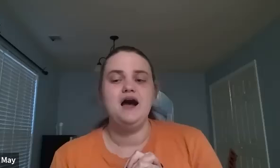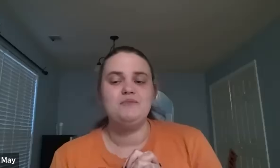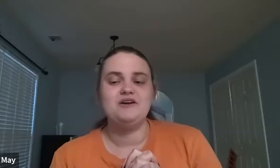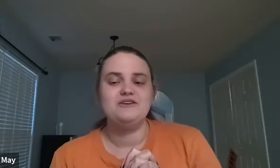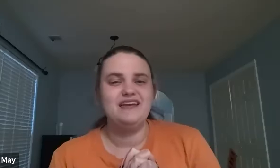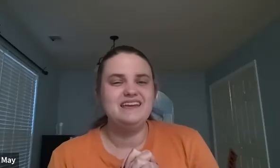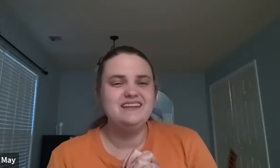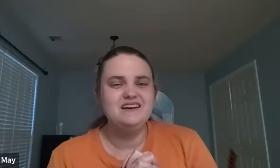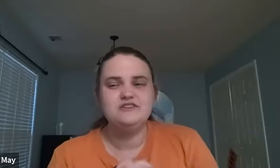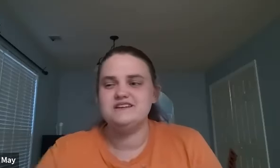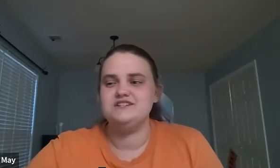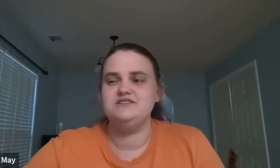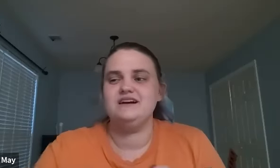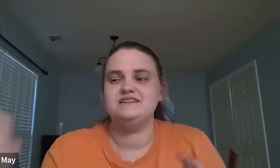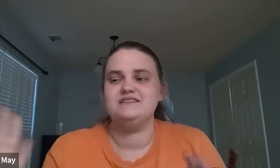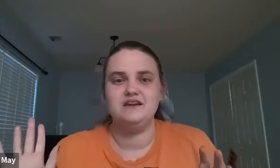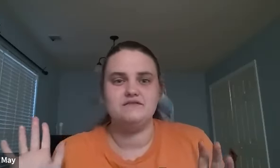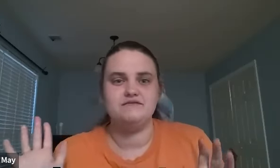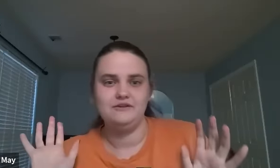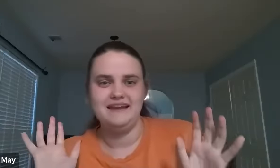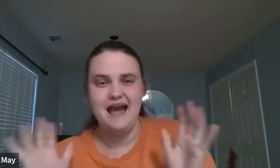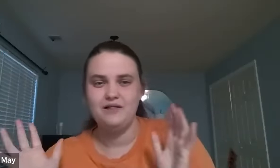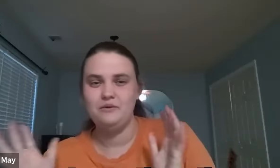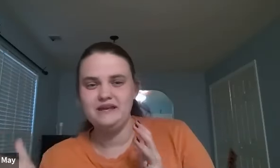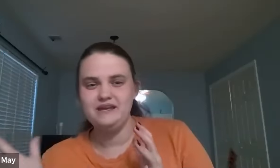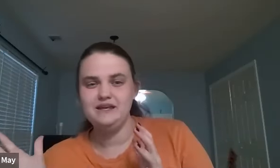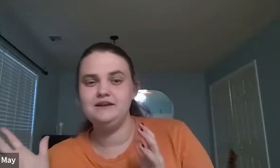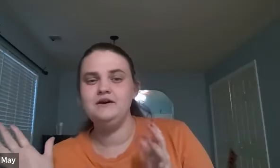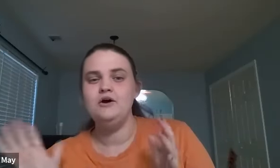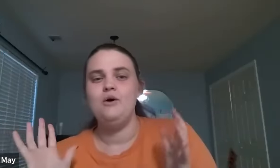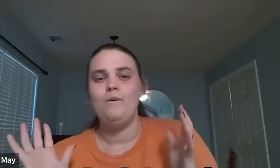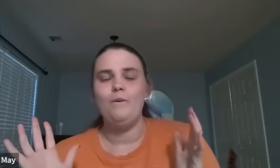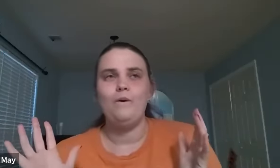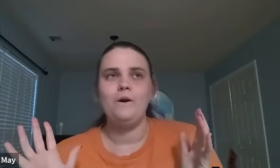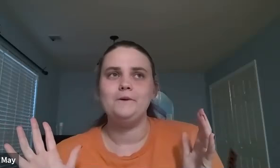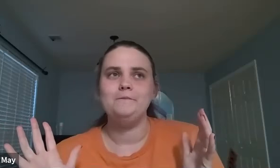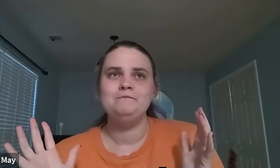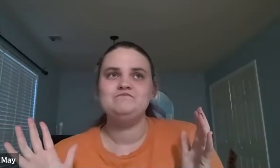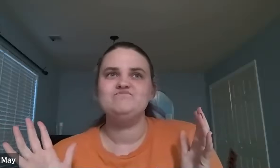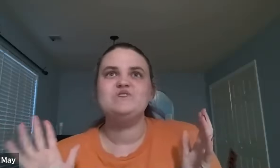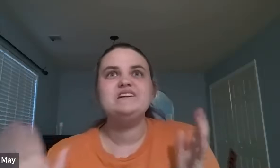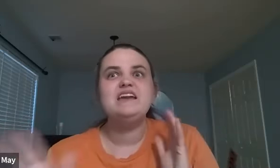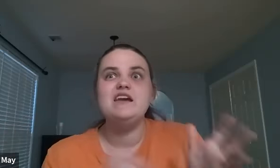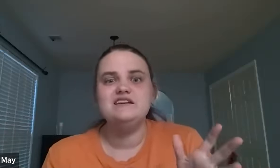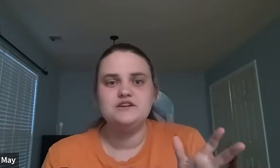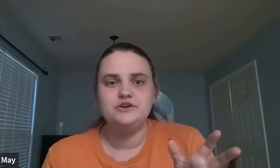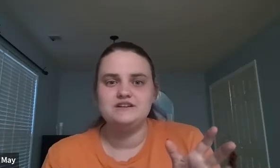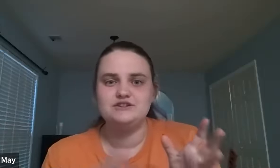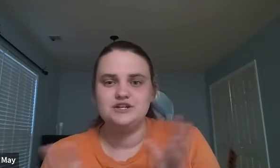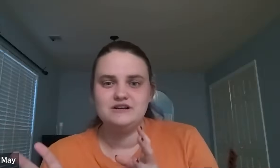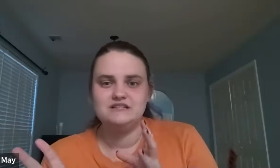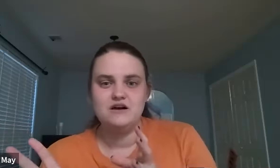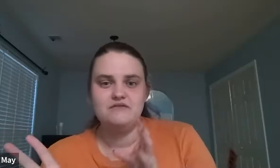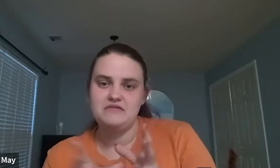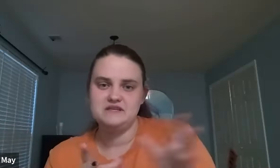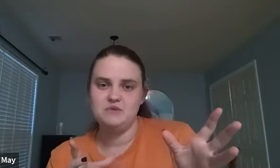Are there any other signs you guys can think of for like Halloween or really anything you guys are curious of at this moment?